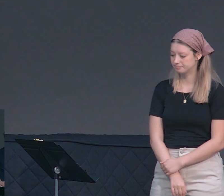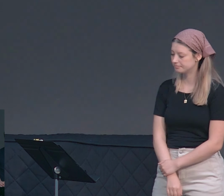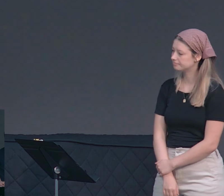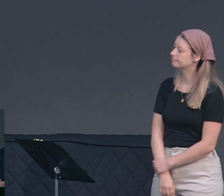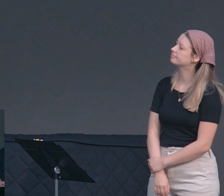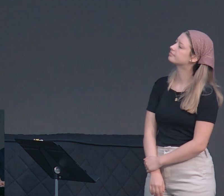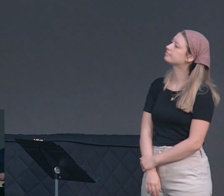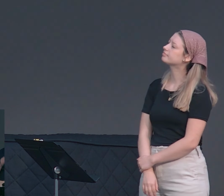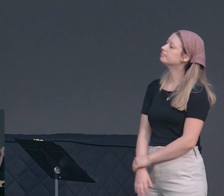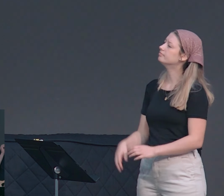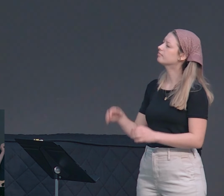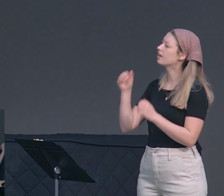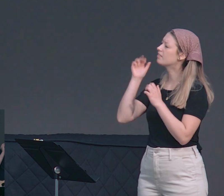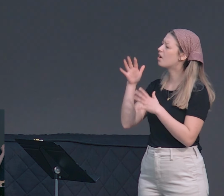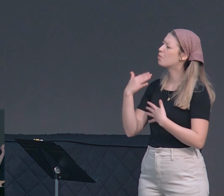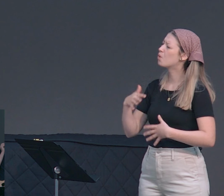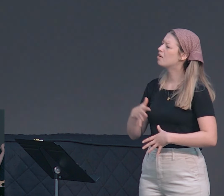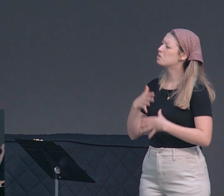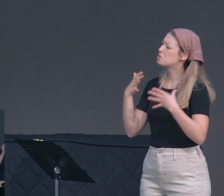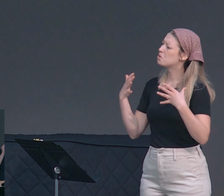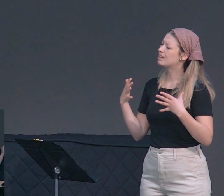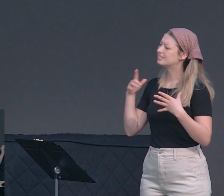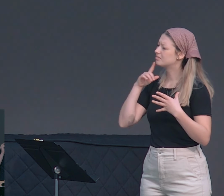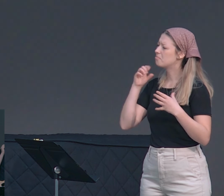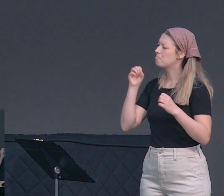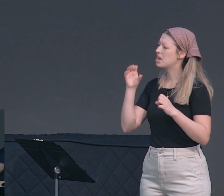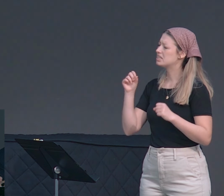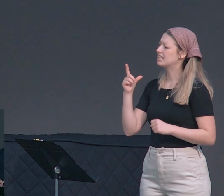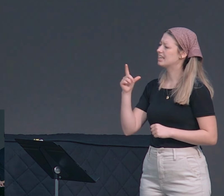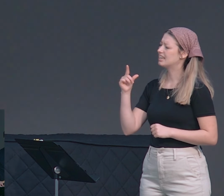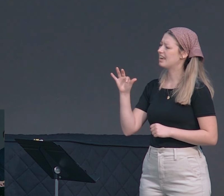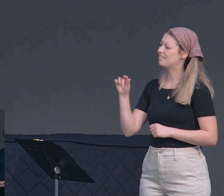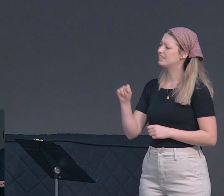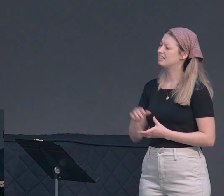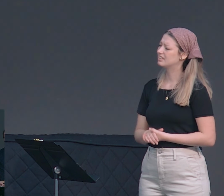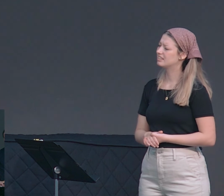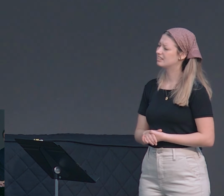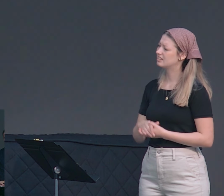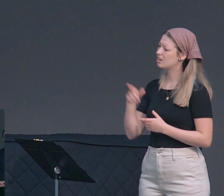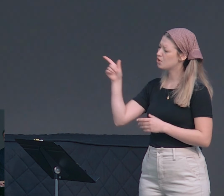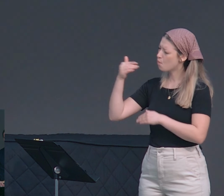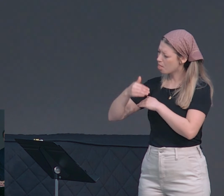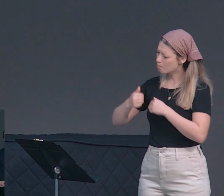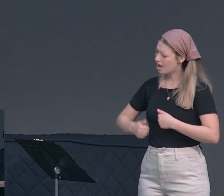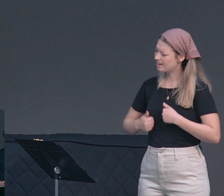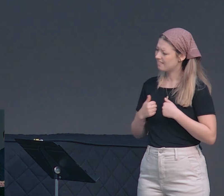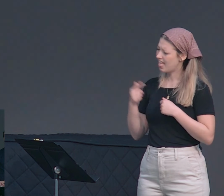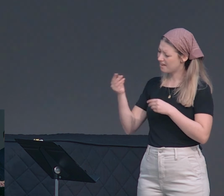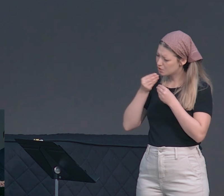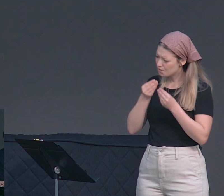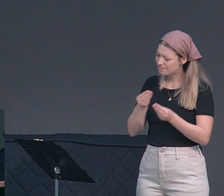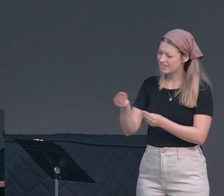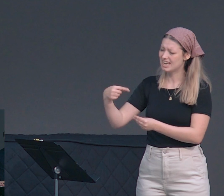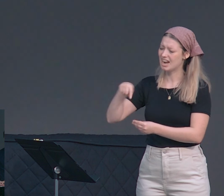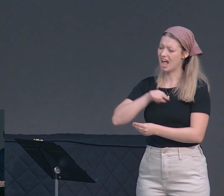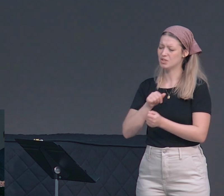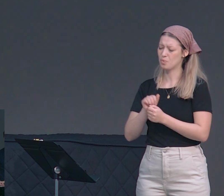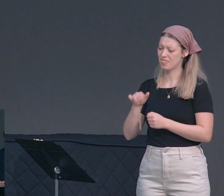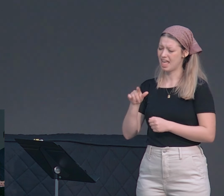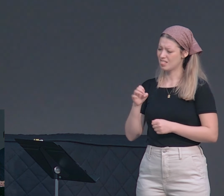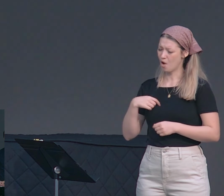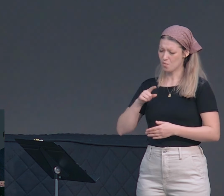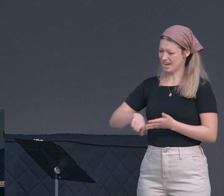Father, what a great gift. You are the bread of life. You feed all of us. It's a gift that we can never repay.